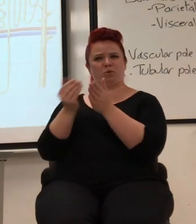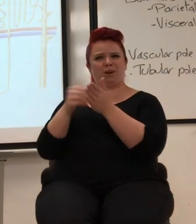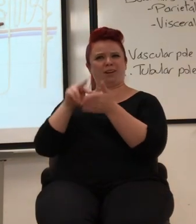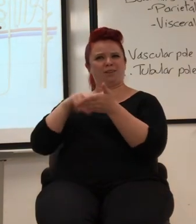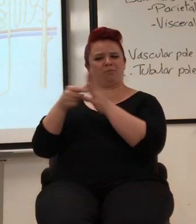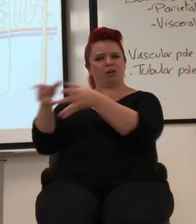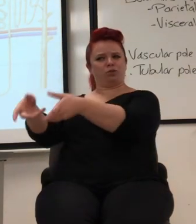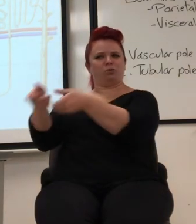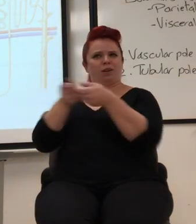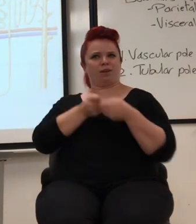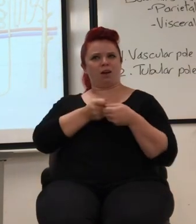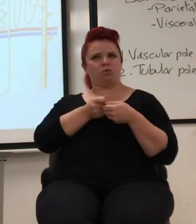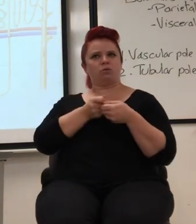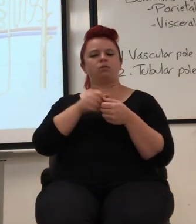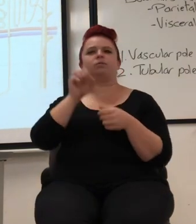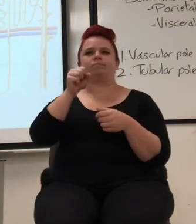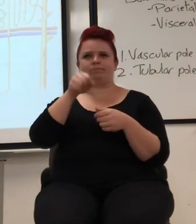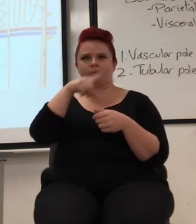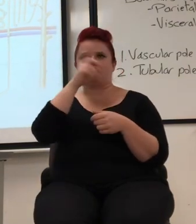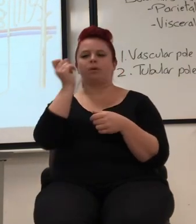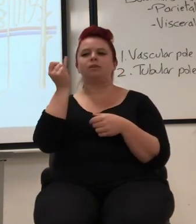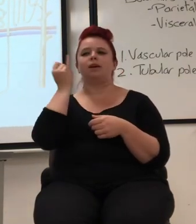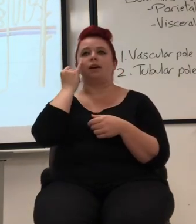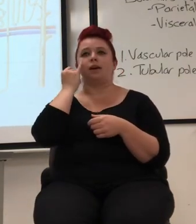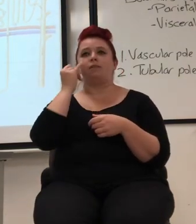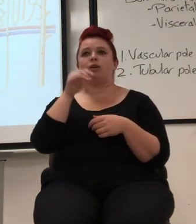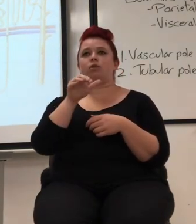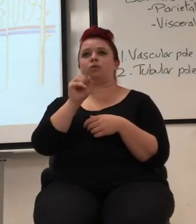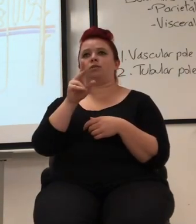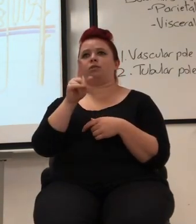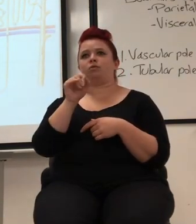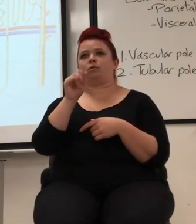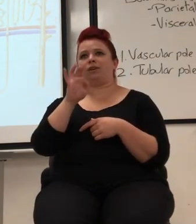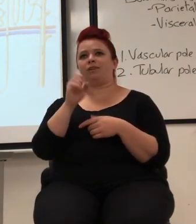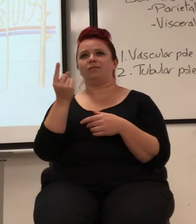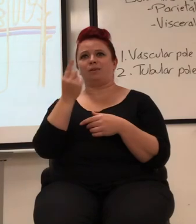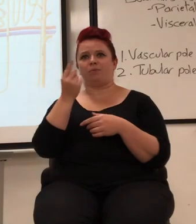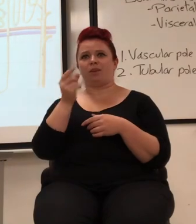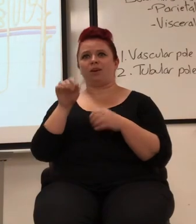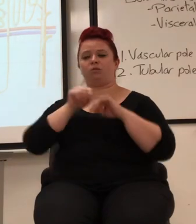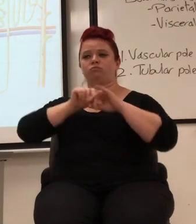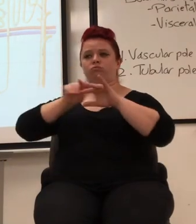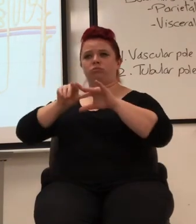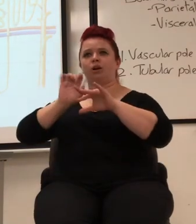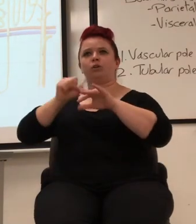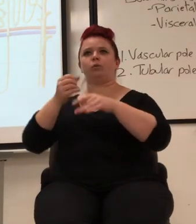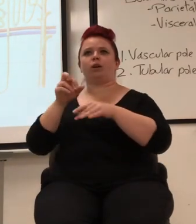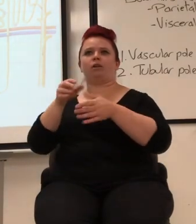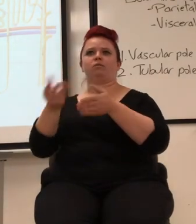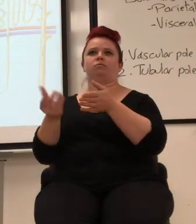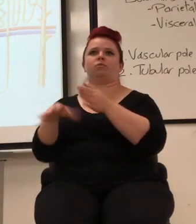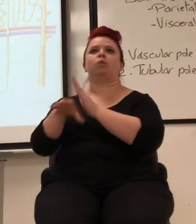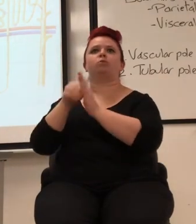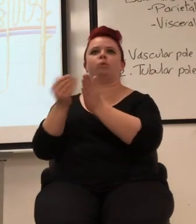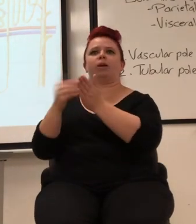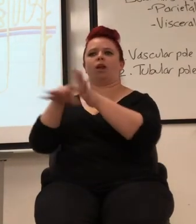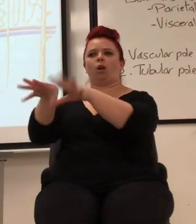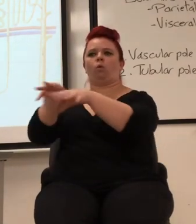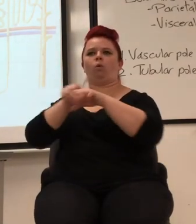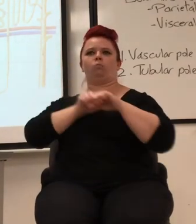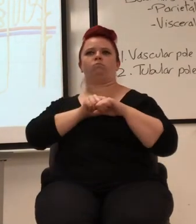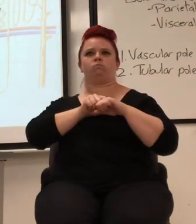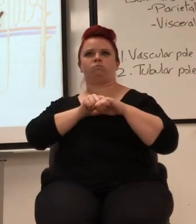secrete it and then reabsorption and take it out. Put it in the blood. Oh, I see. So when you secrete things into the